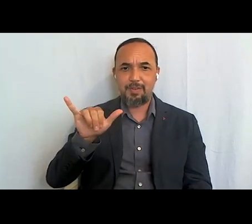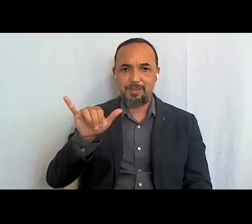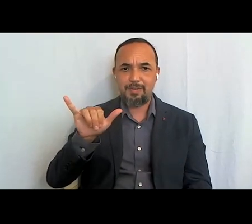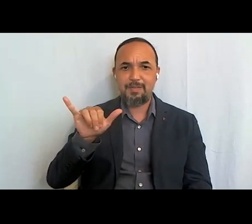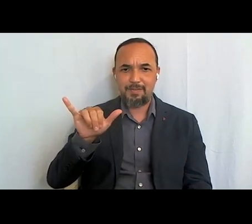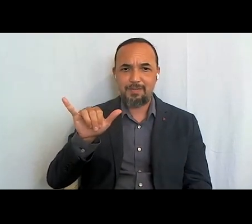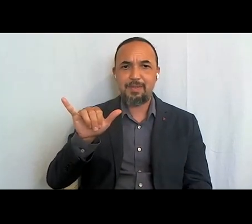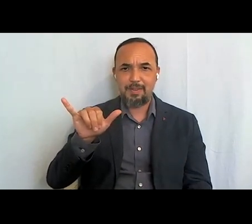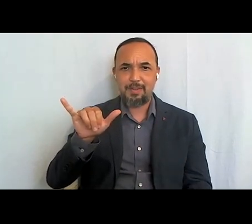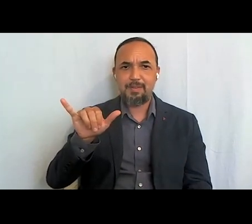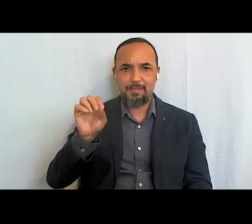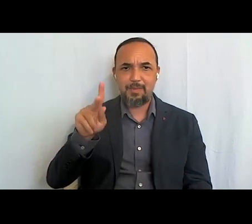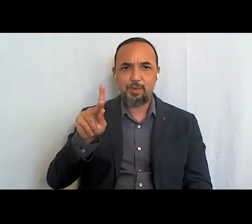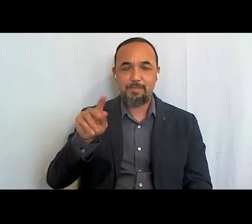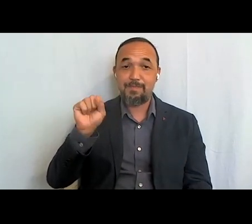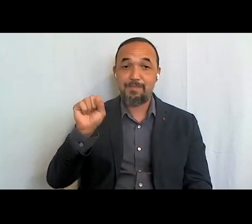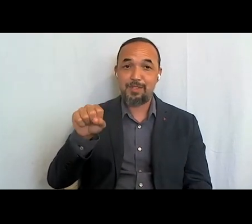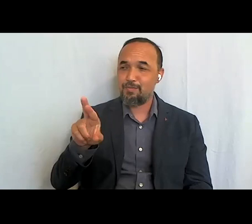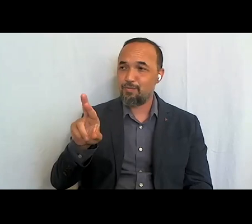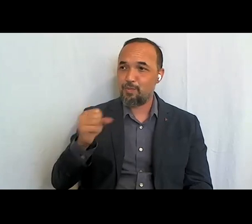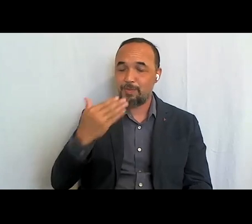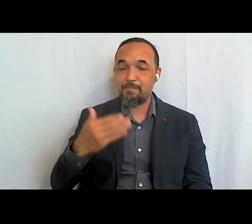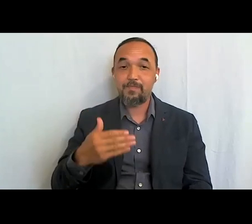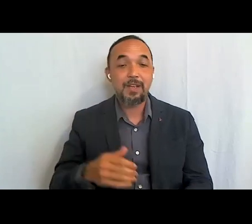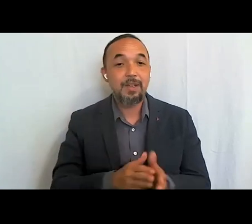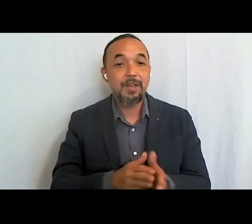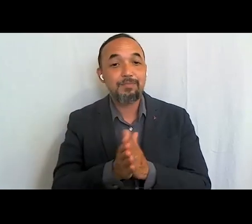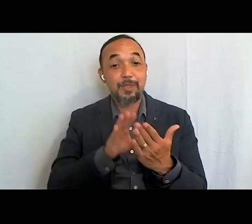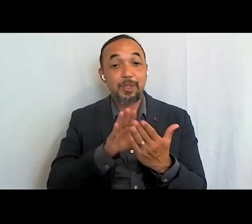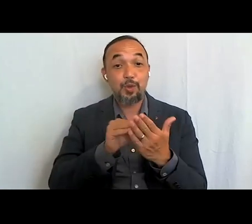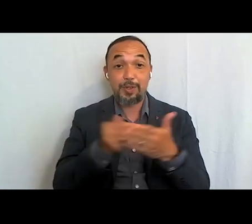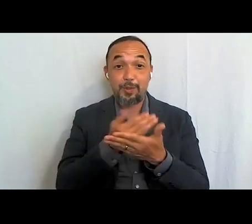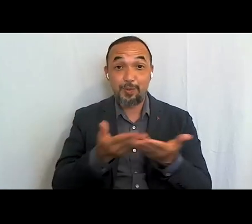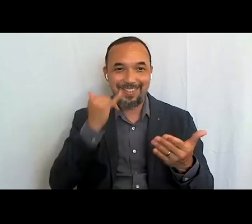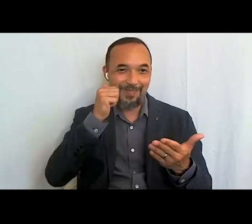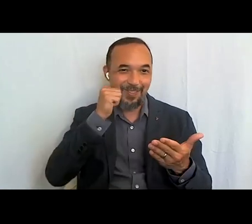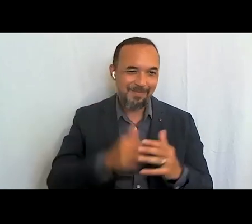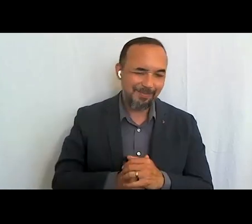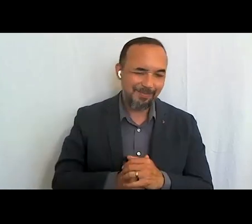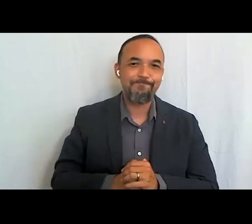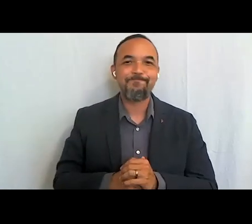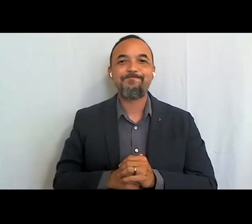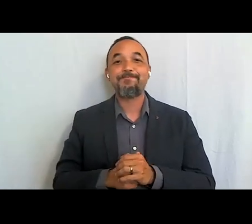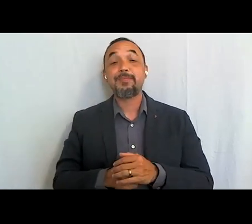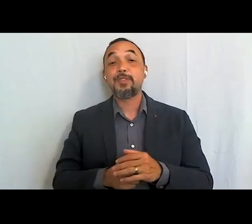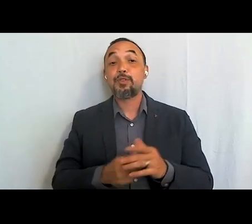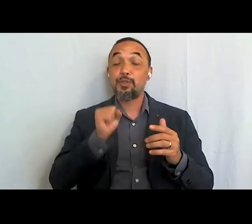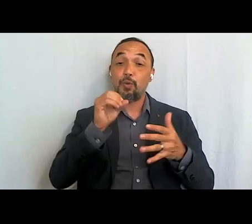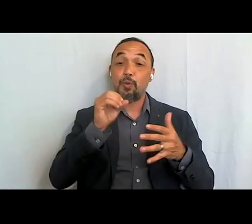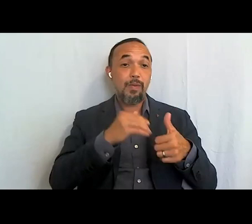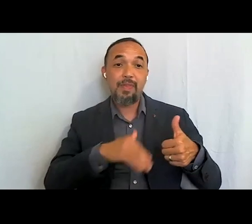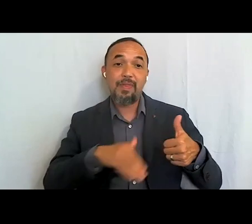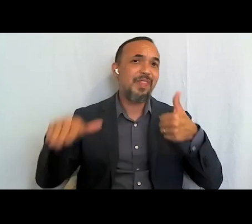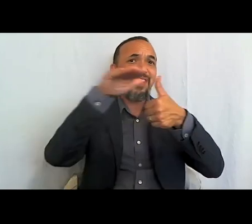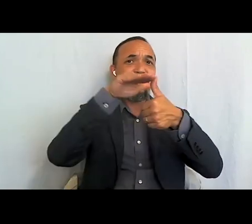Okay. Yes, Berto, thank you. Learning something new every day. So did you know that in the top tier for this year, there are some new things